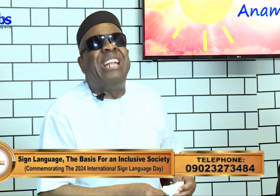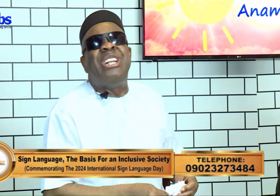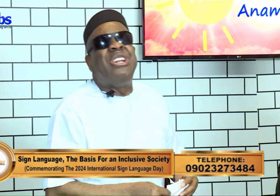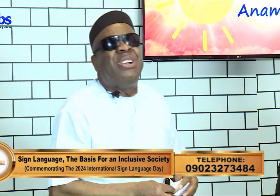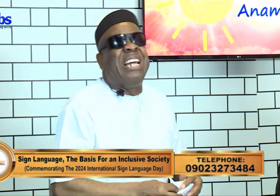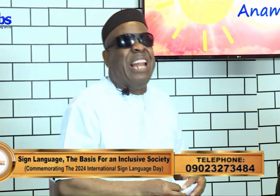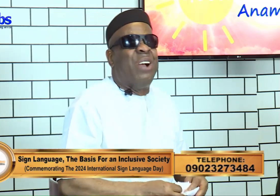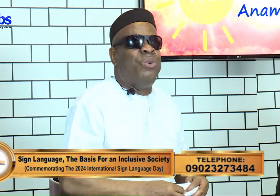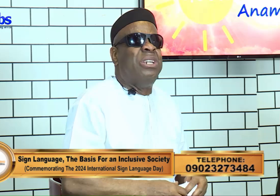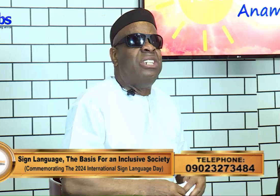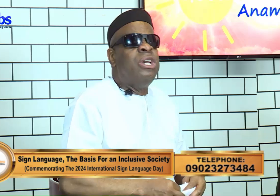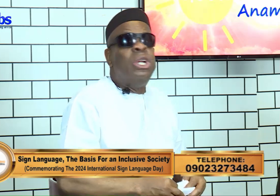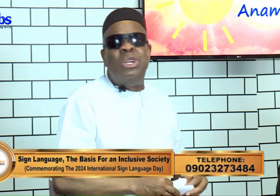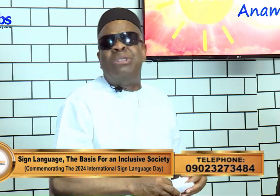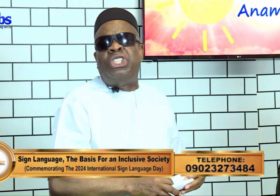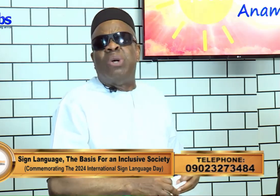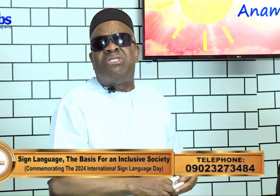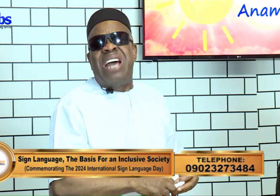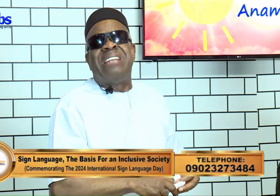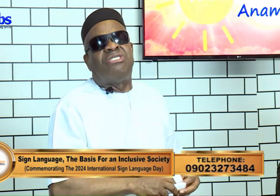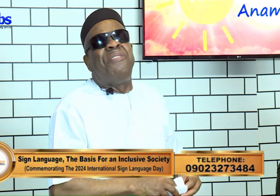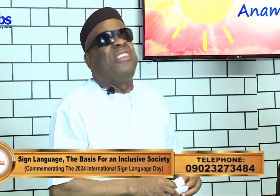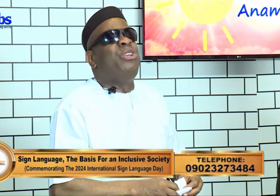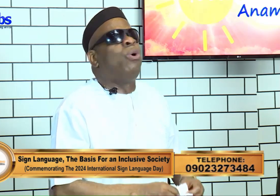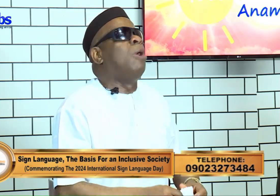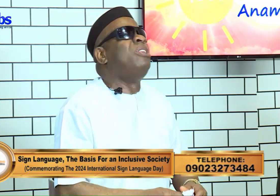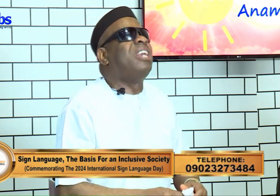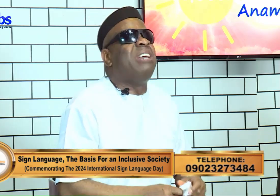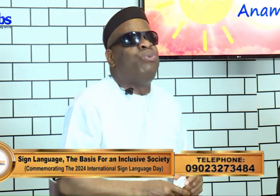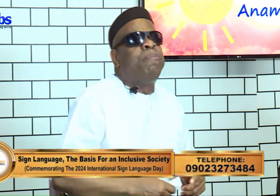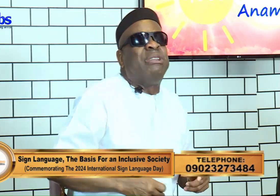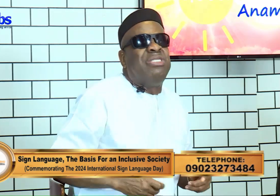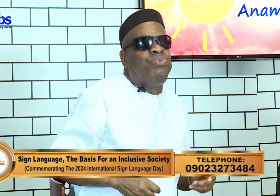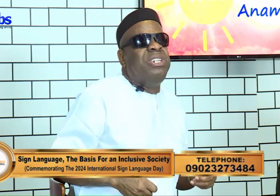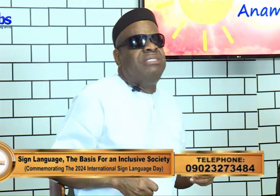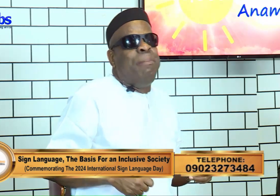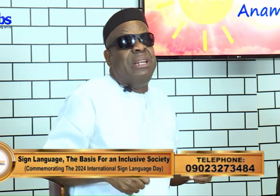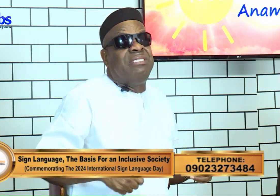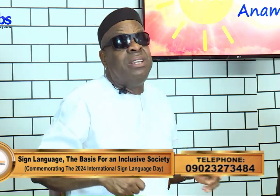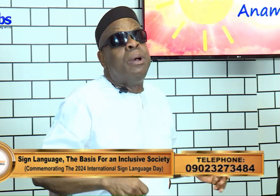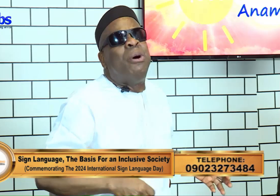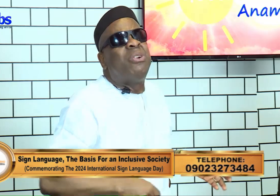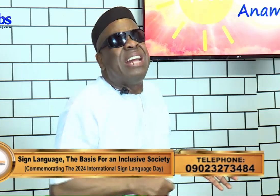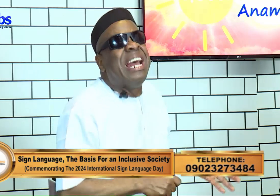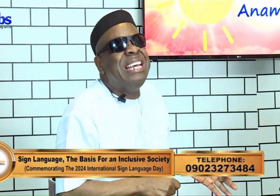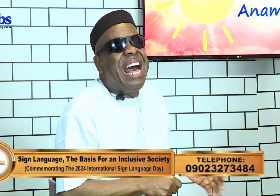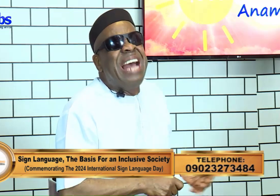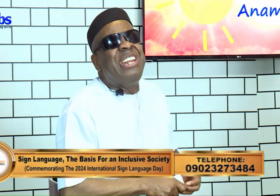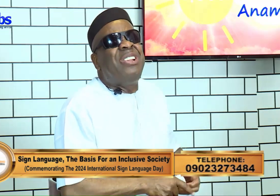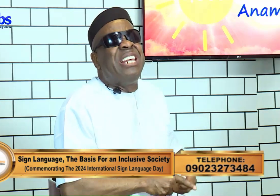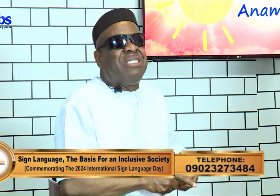as another language, not just as something you communicate with persons with disability, but